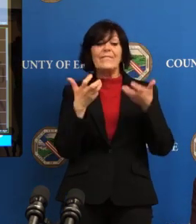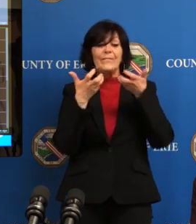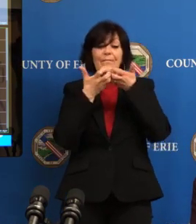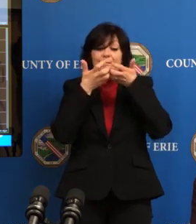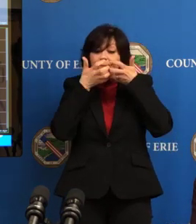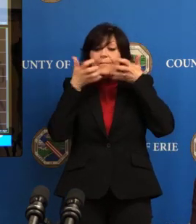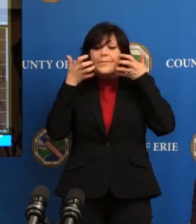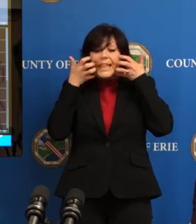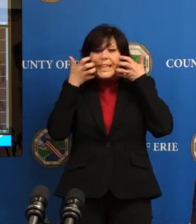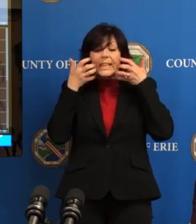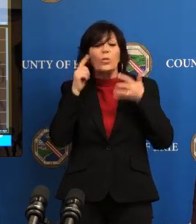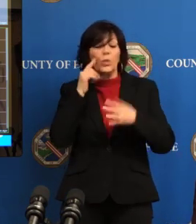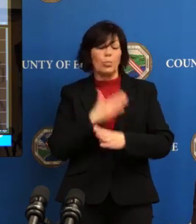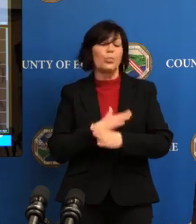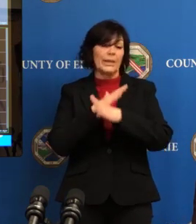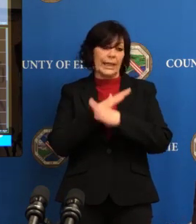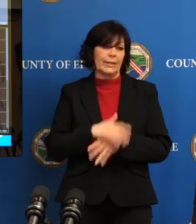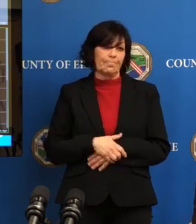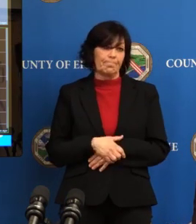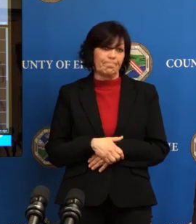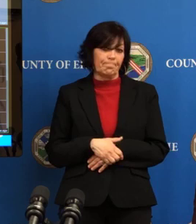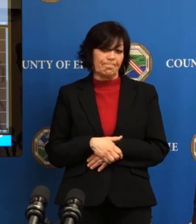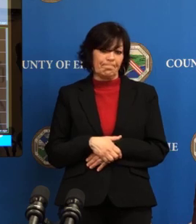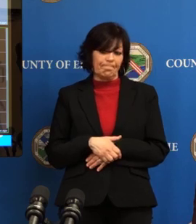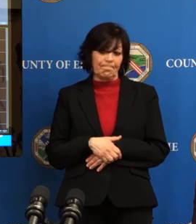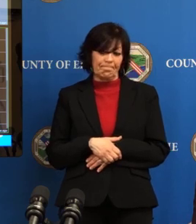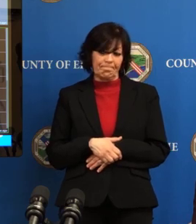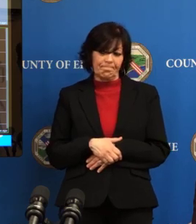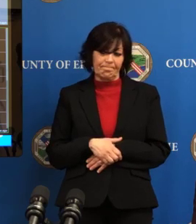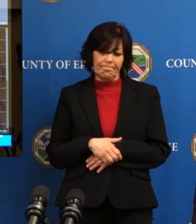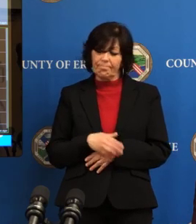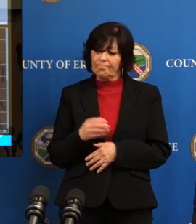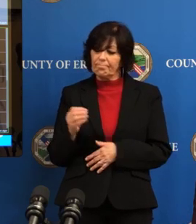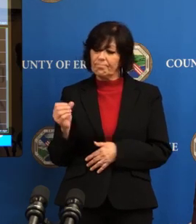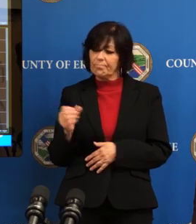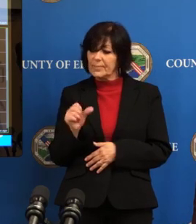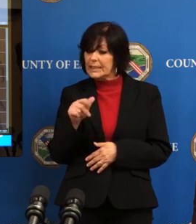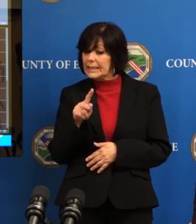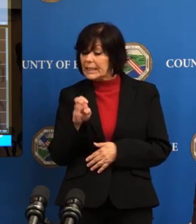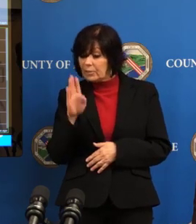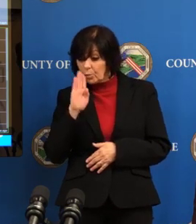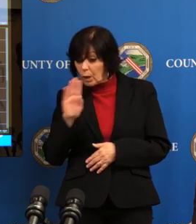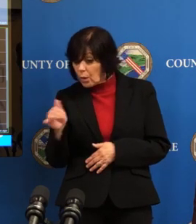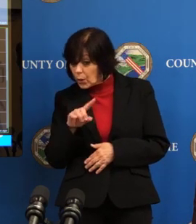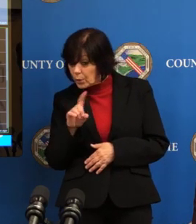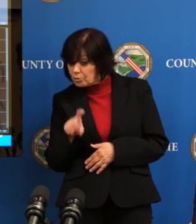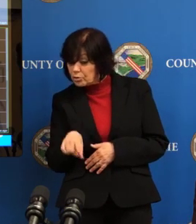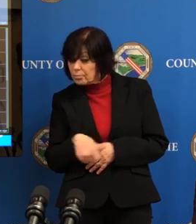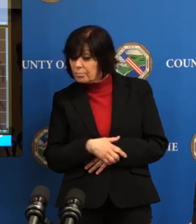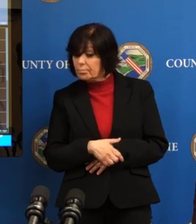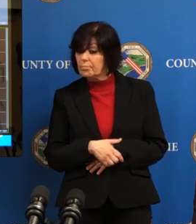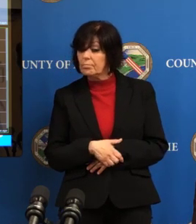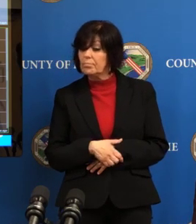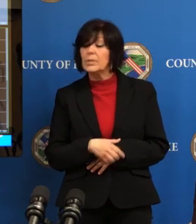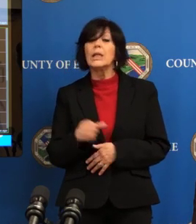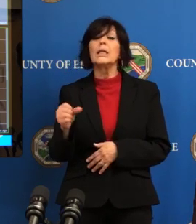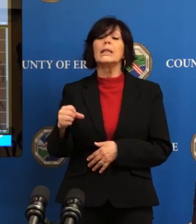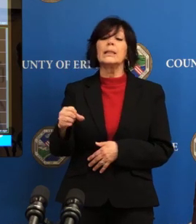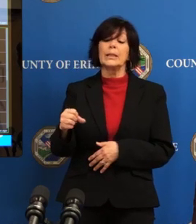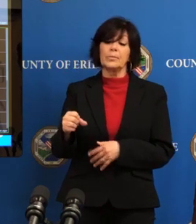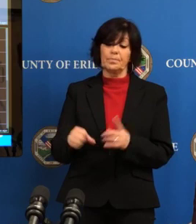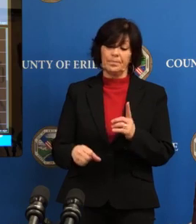masks will protect individuals. Okay, Steve Brown, you have another question?